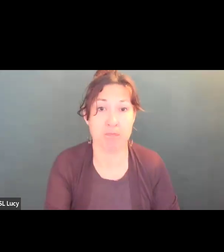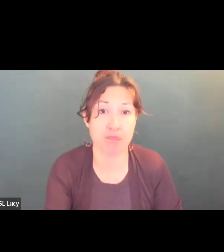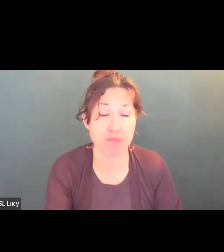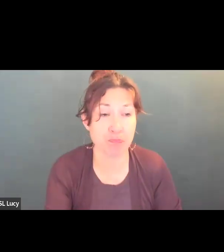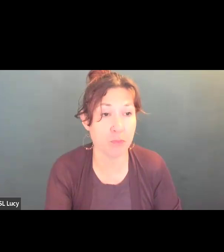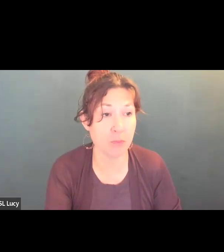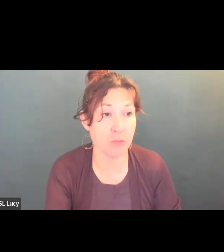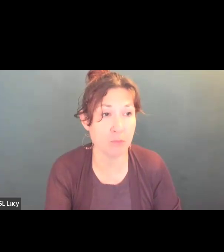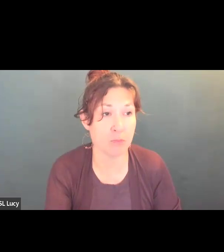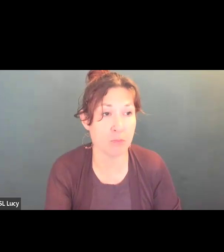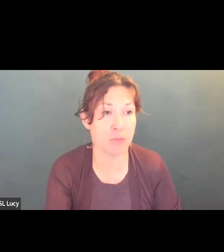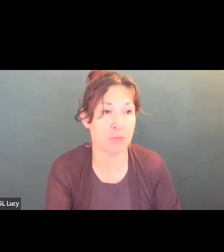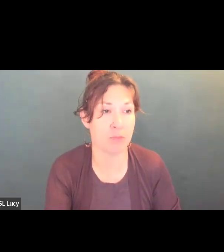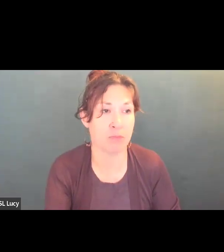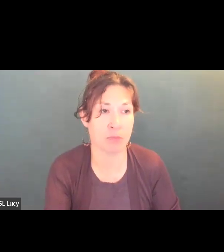Fred Wetterlein.